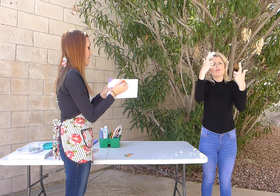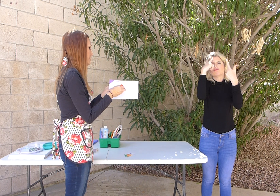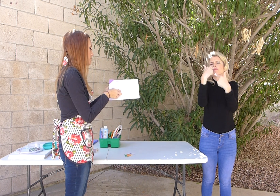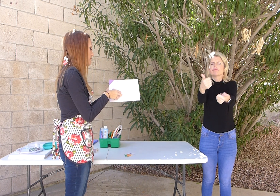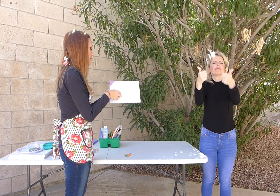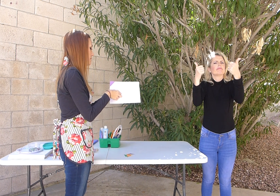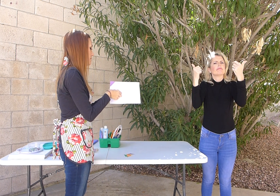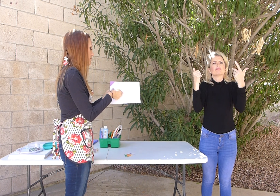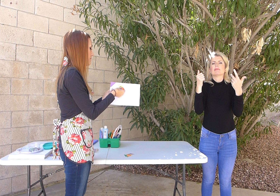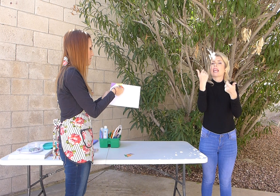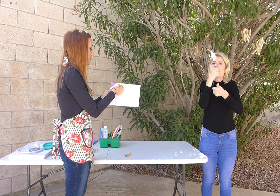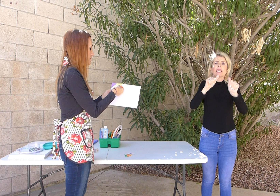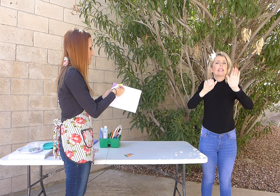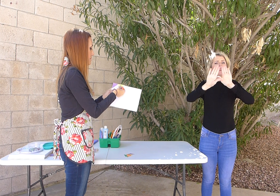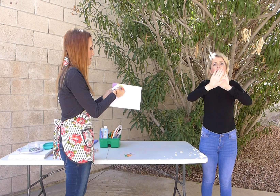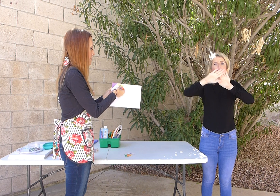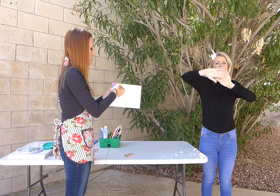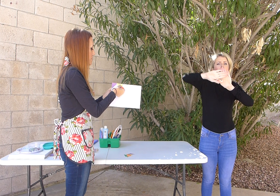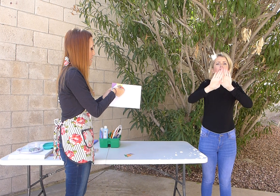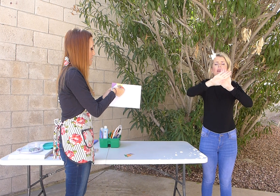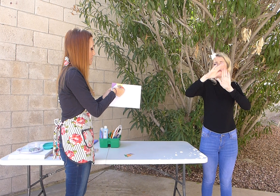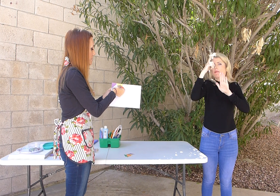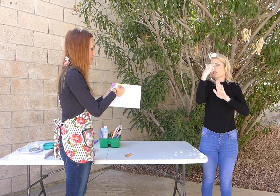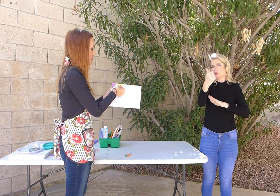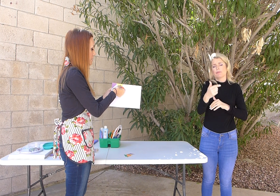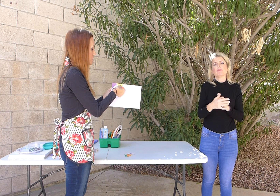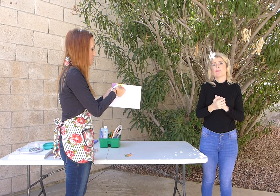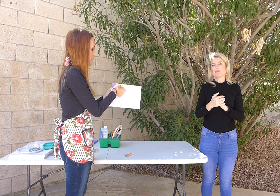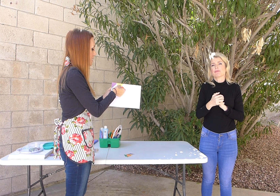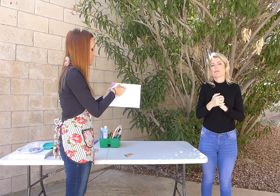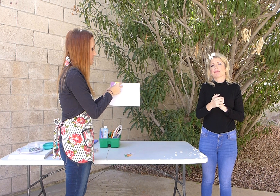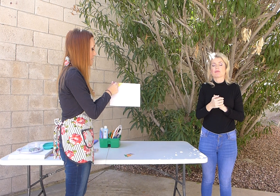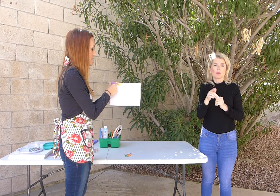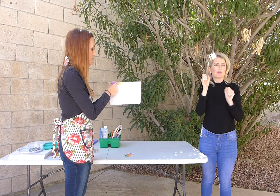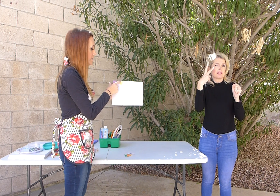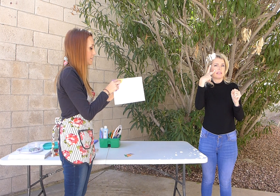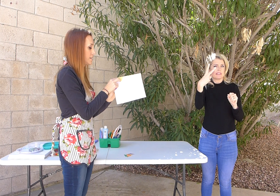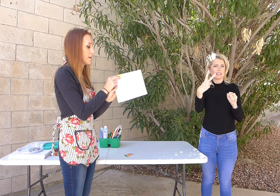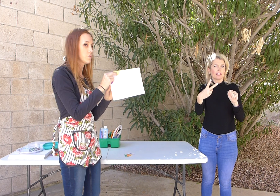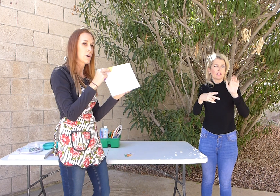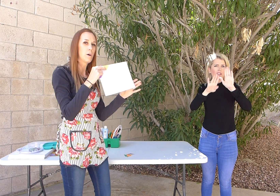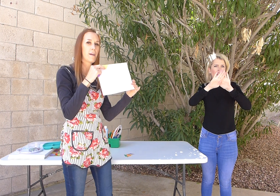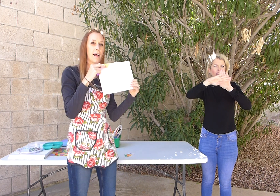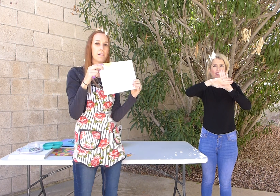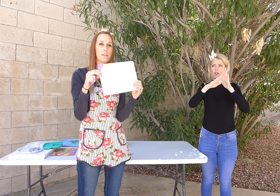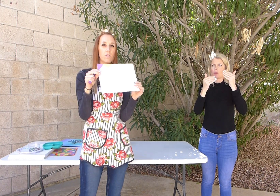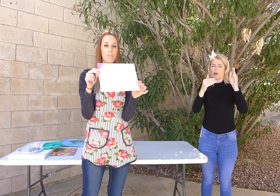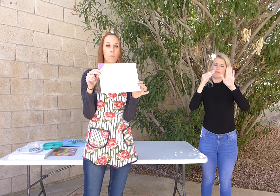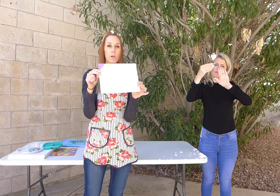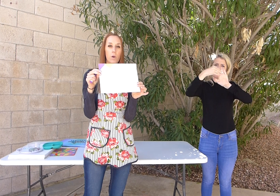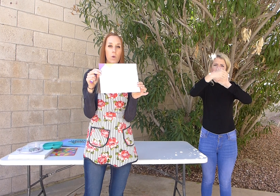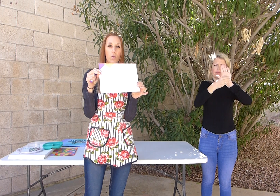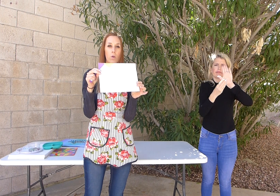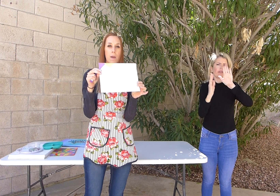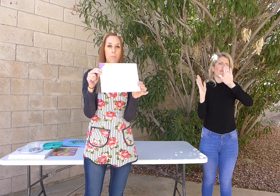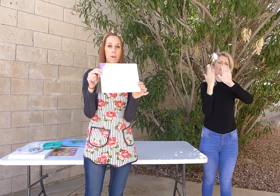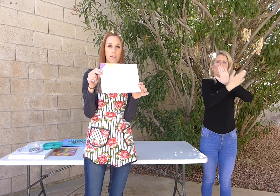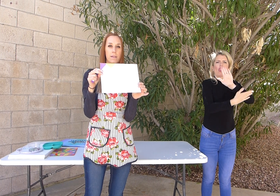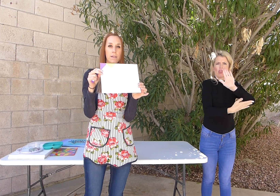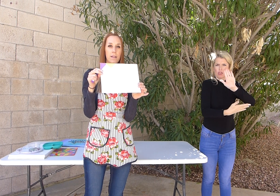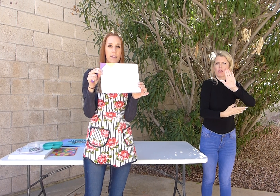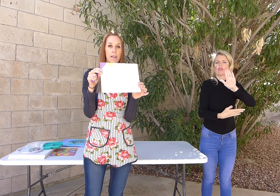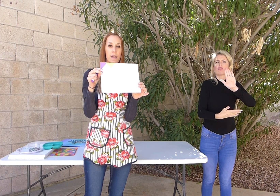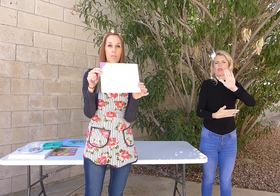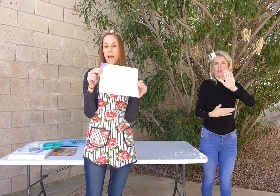Any direction, however you'd like. So you can kind of see. And you'll go around and you'll fill up your whole